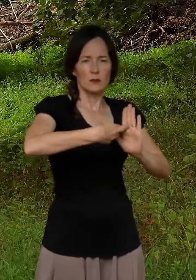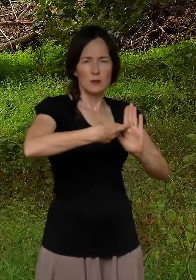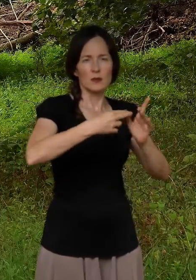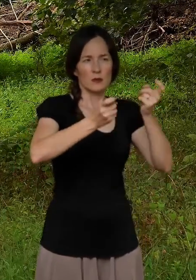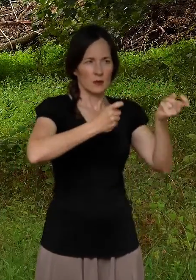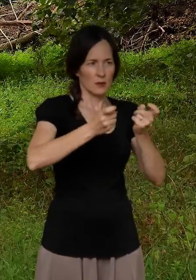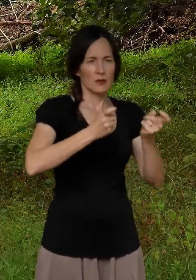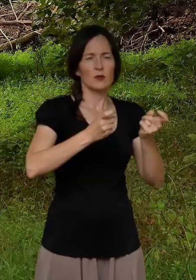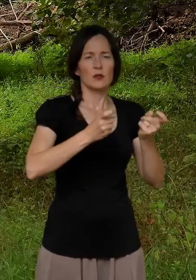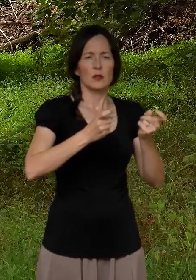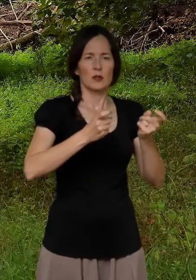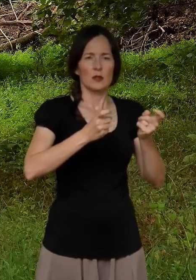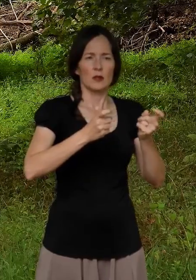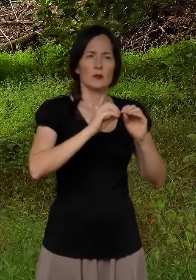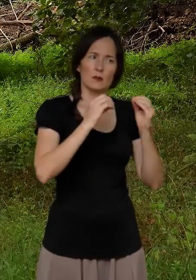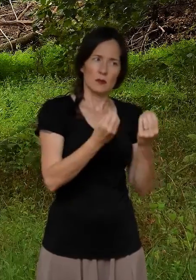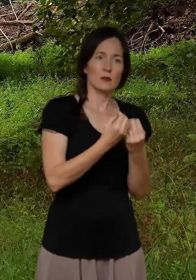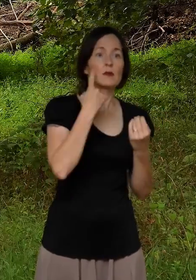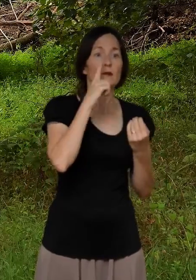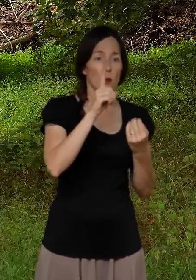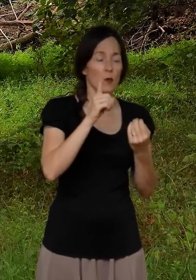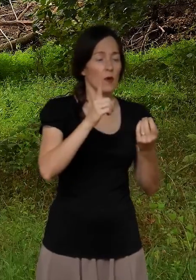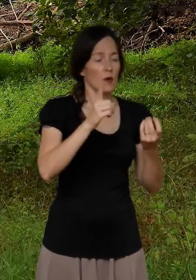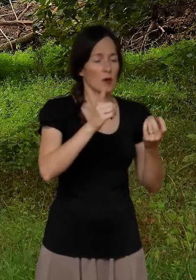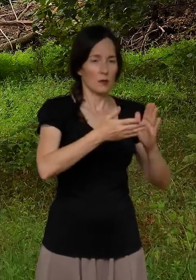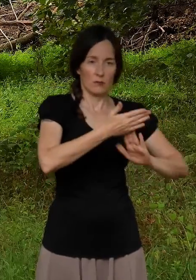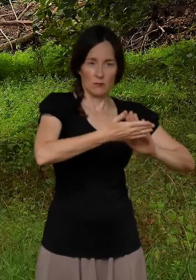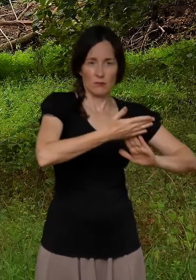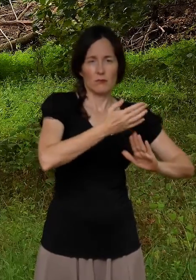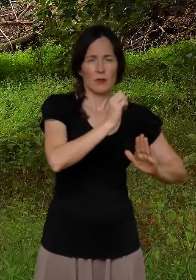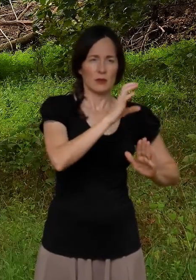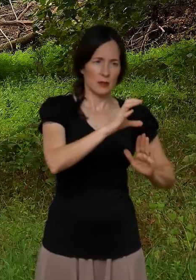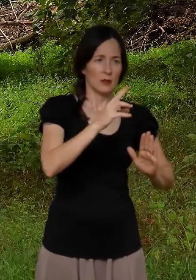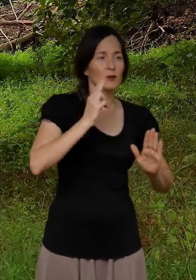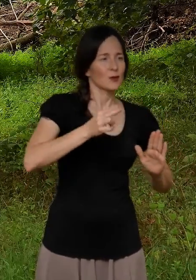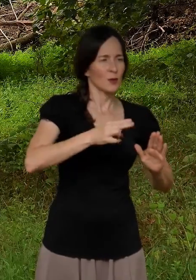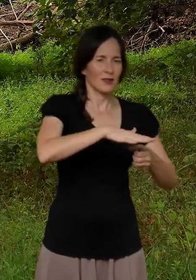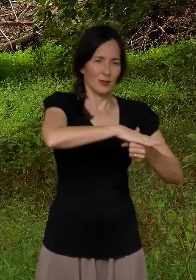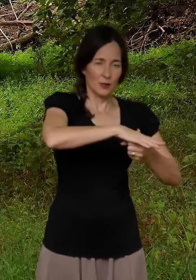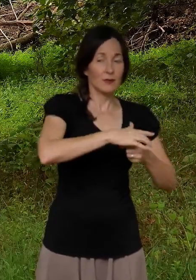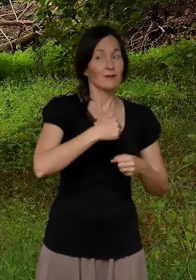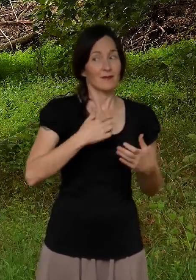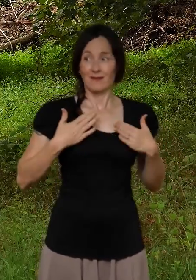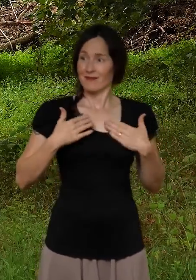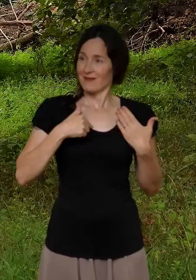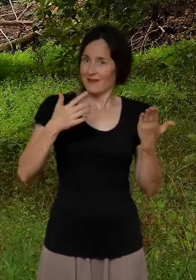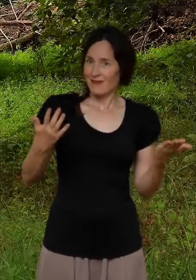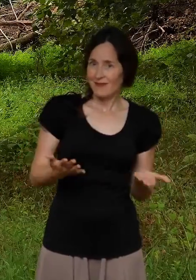supported Ellicott City through these last 2 floods and will continue to support it in the future. Thank you.